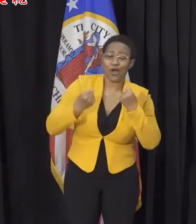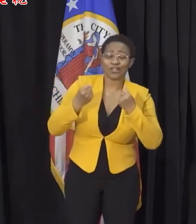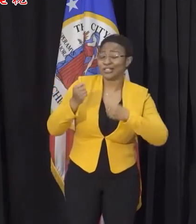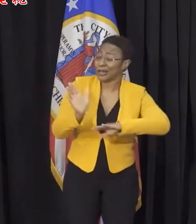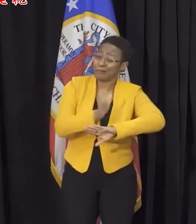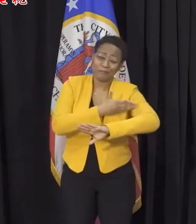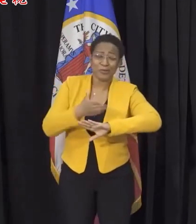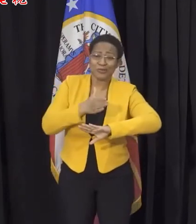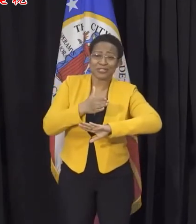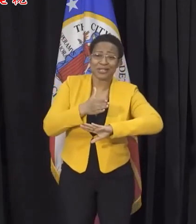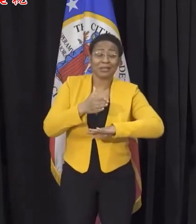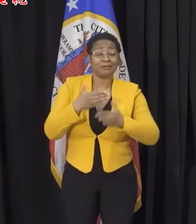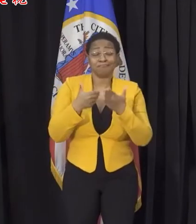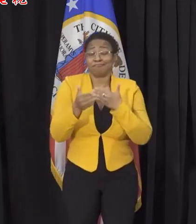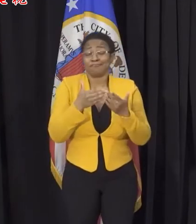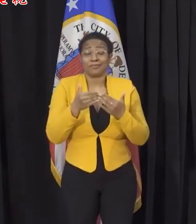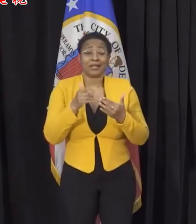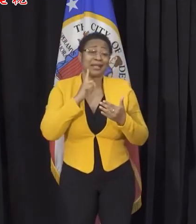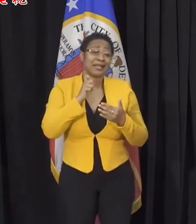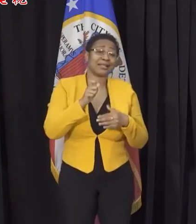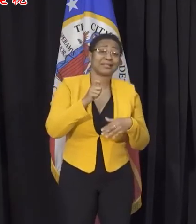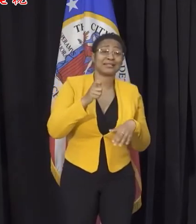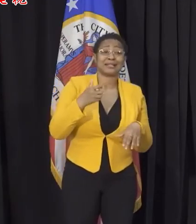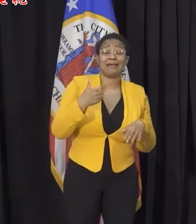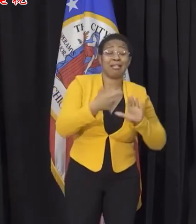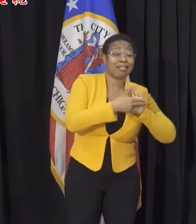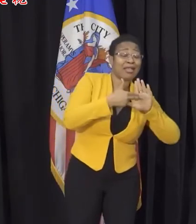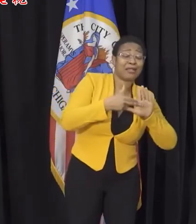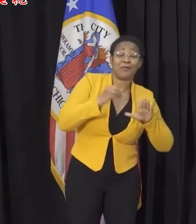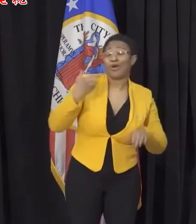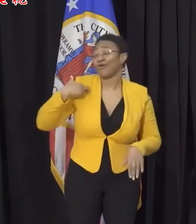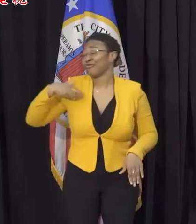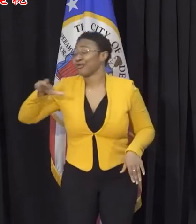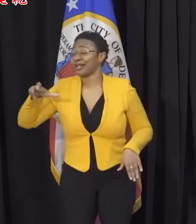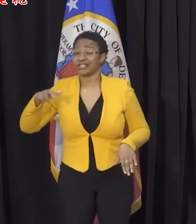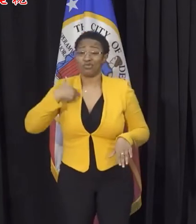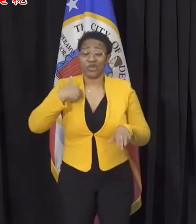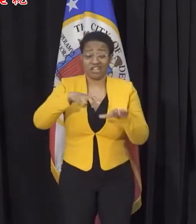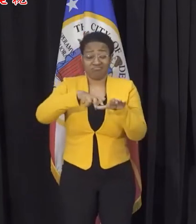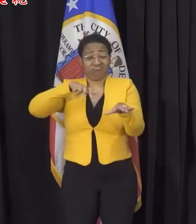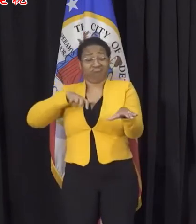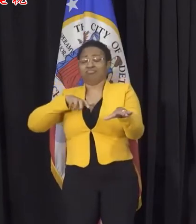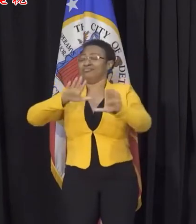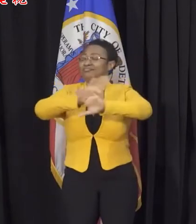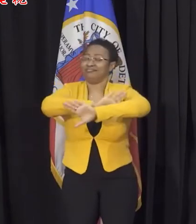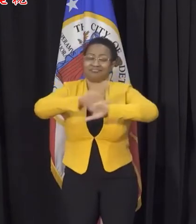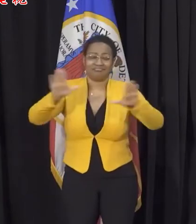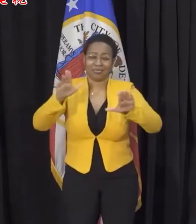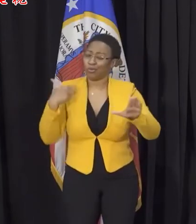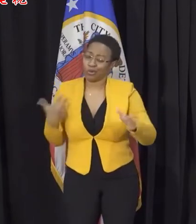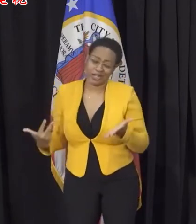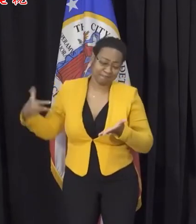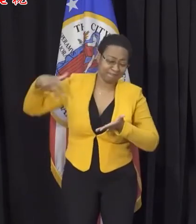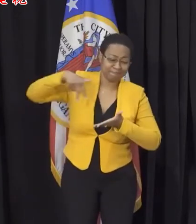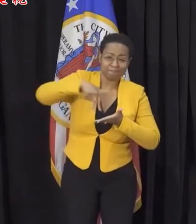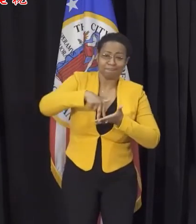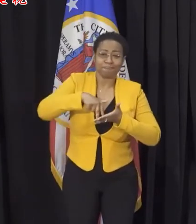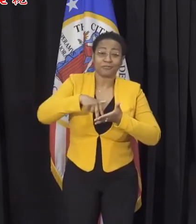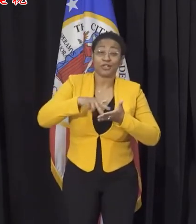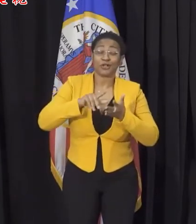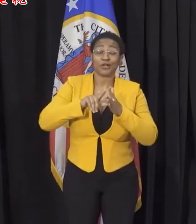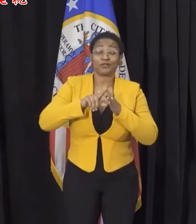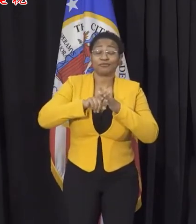music industry. Whether it is labor or religion, we take a backseat to no one in creativity and